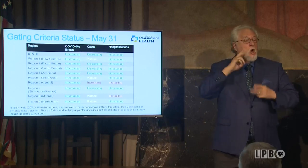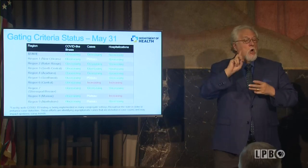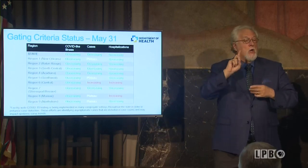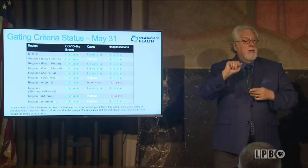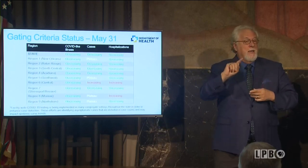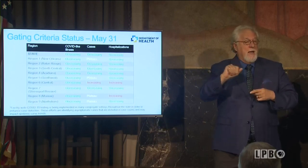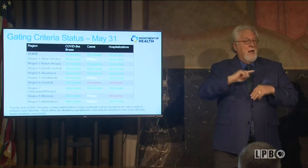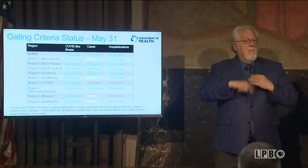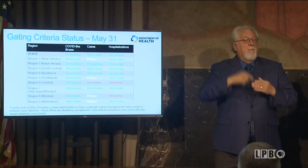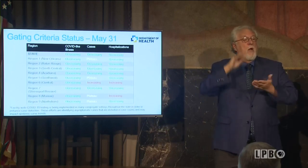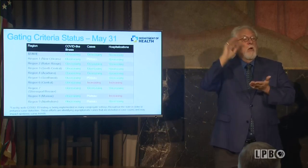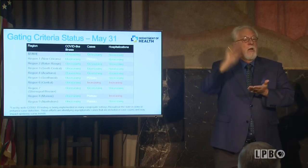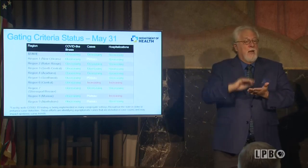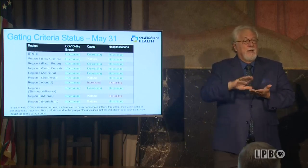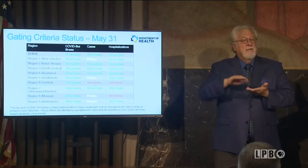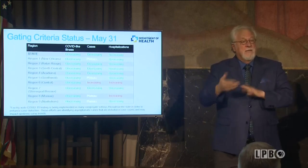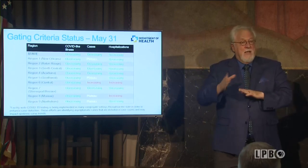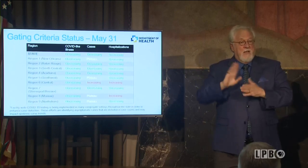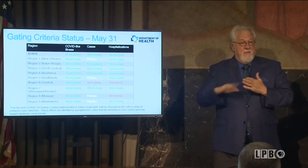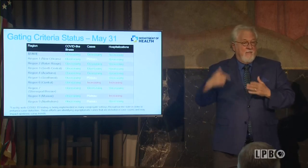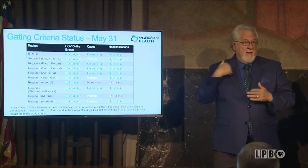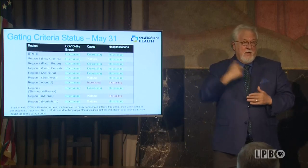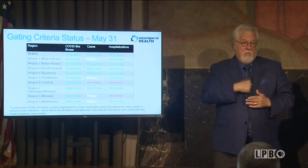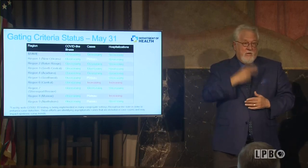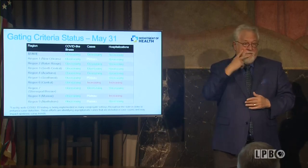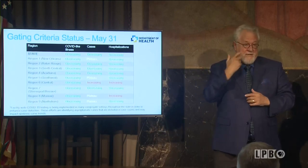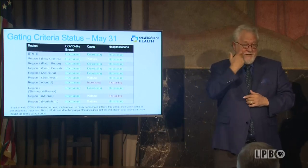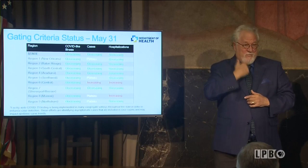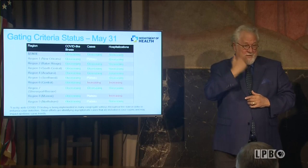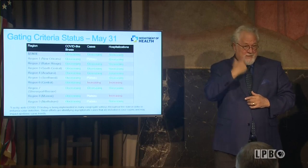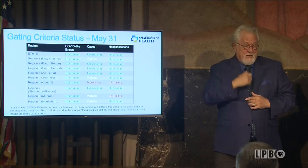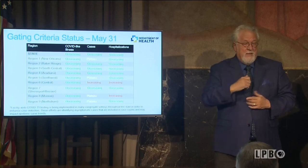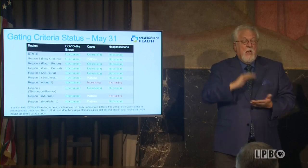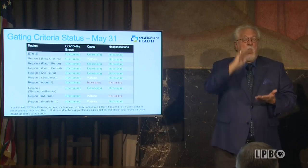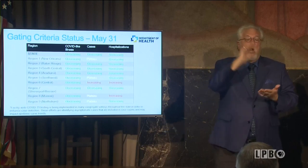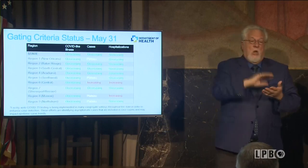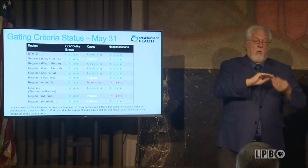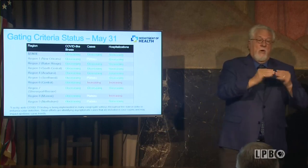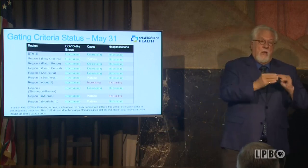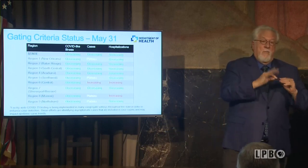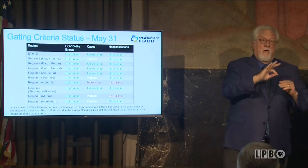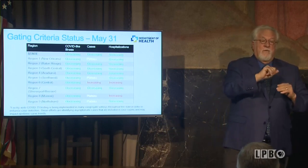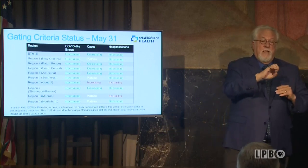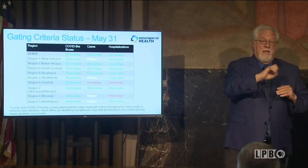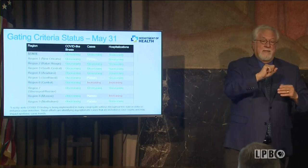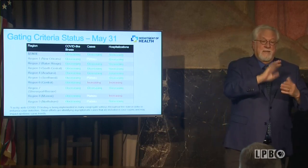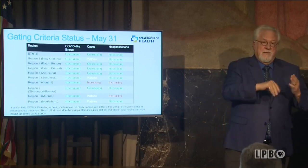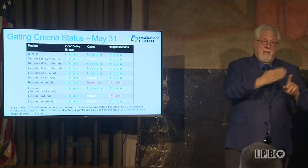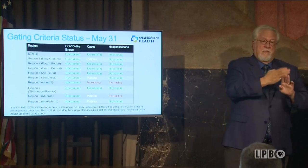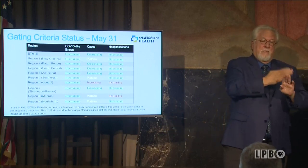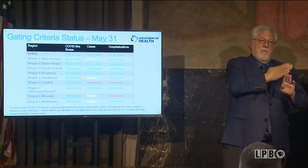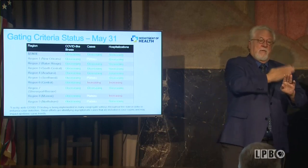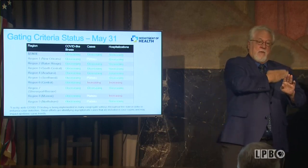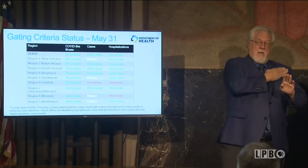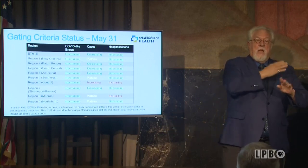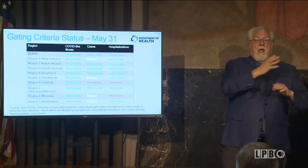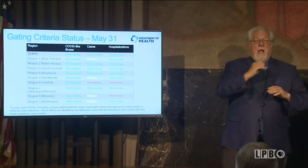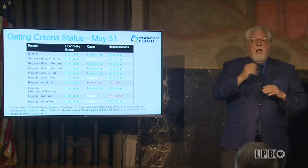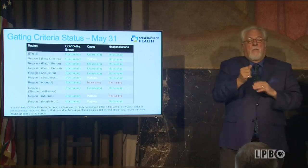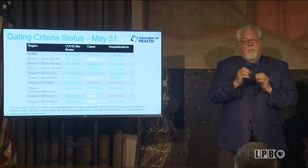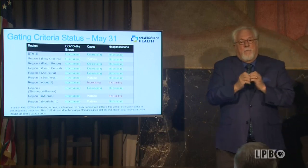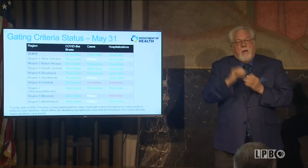lower numbers of deaths than we've seen in recent days, lower number of cases in general than we had months ago,